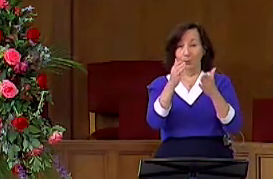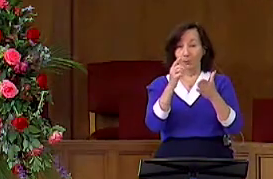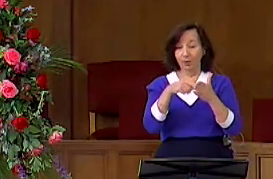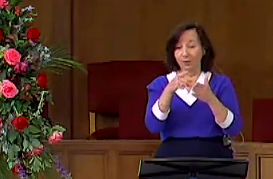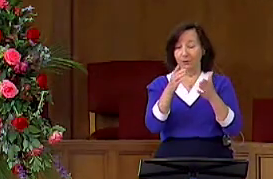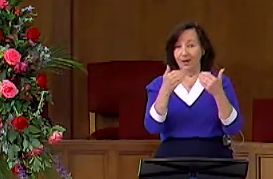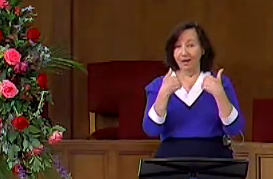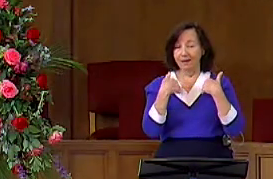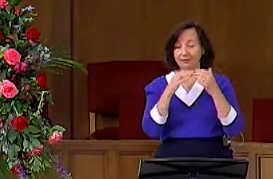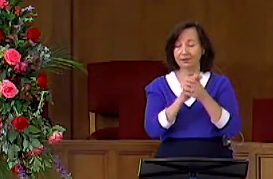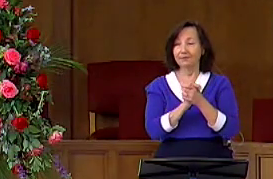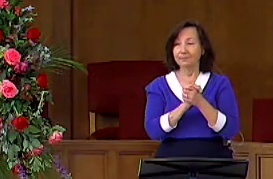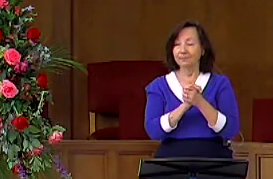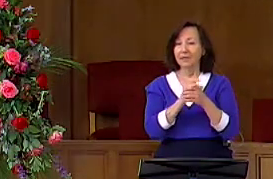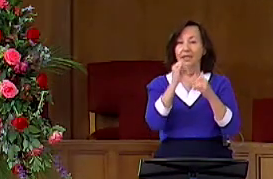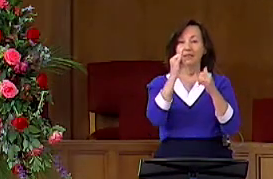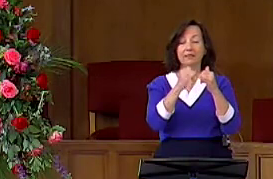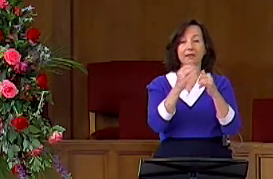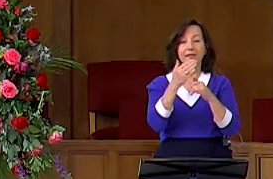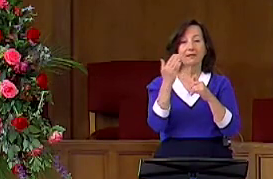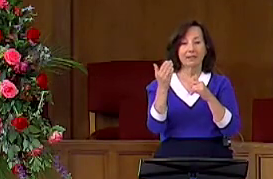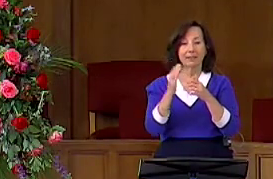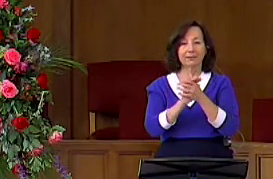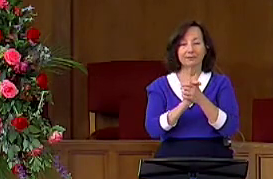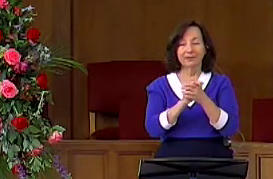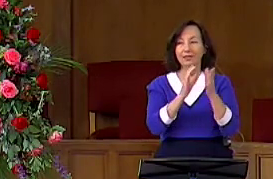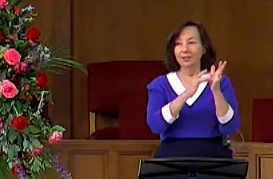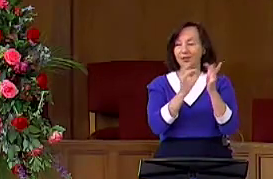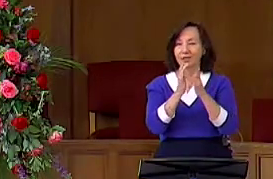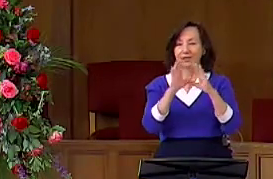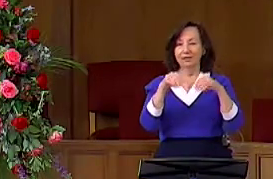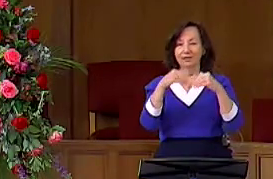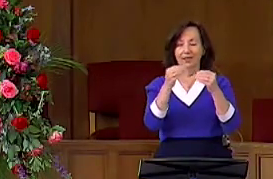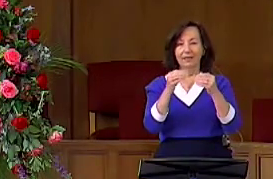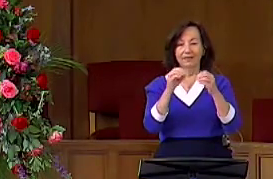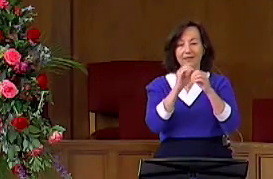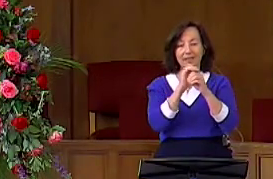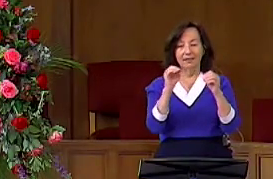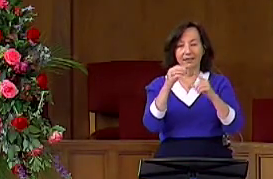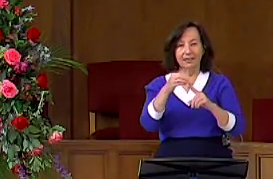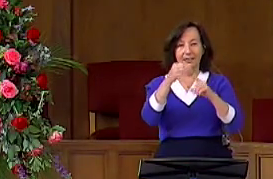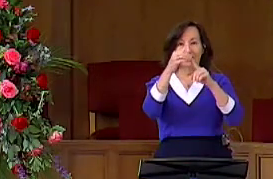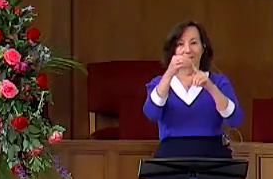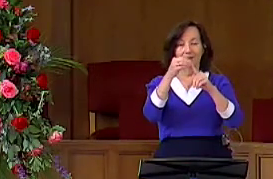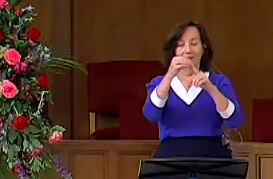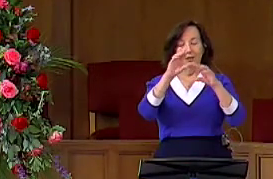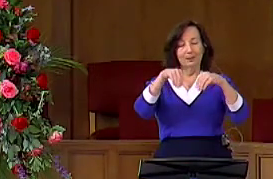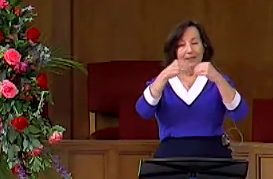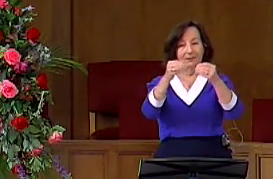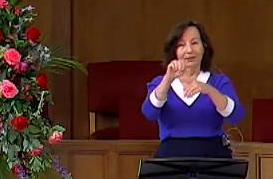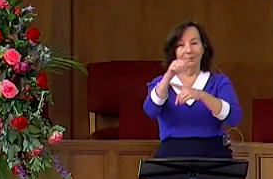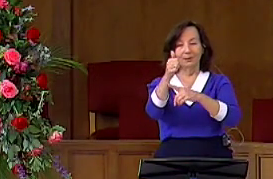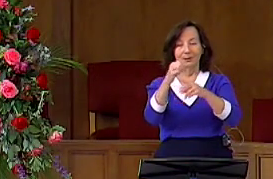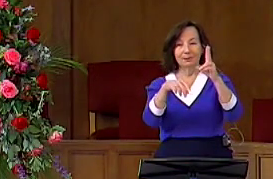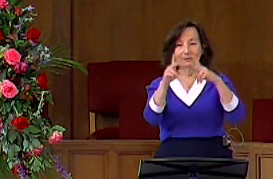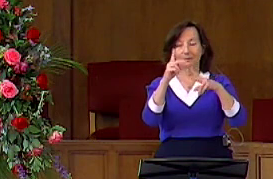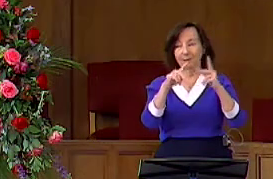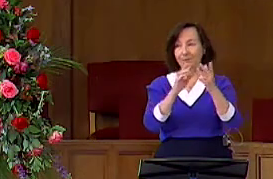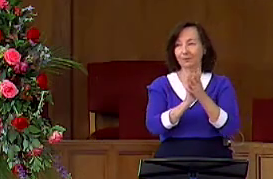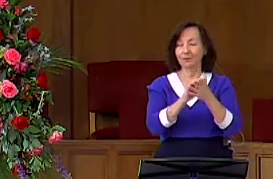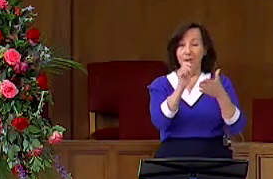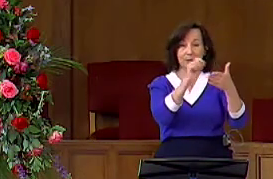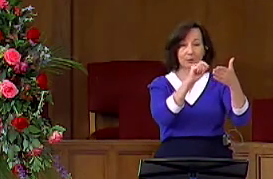this. The last thing is, he gave the nothing except to be given to others. The